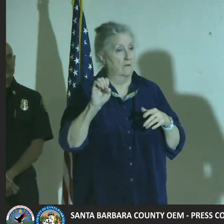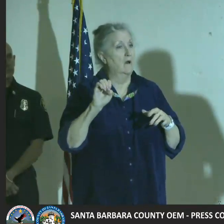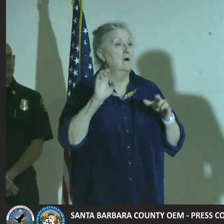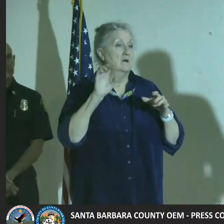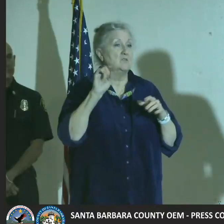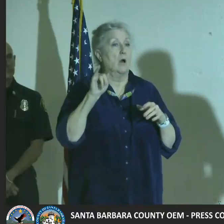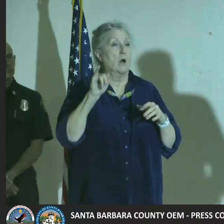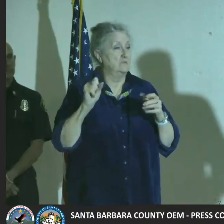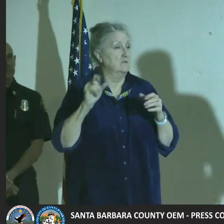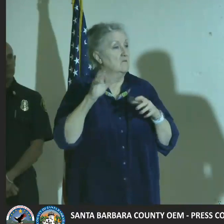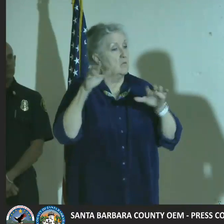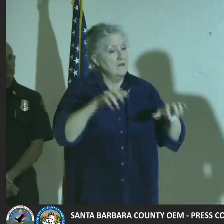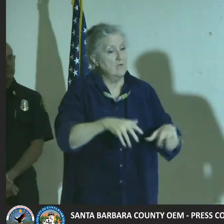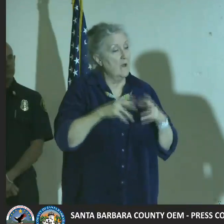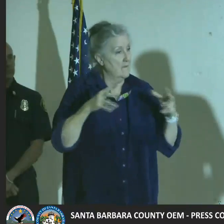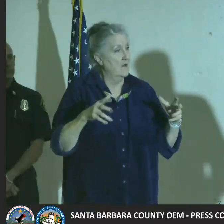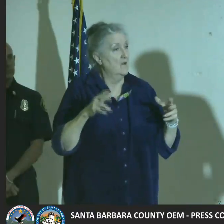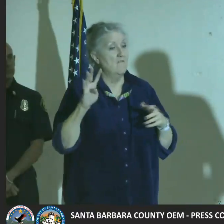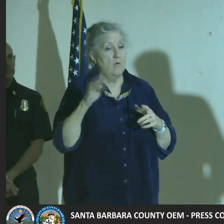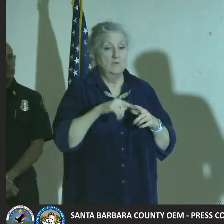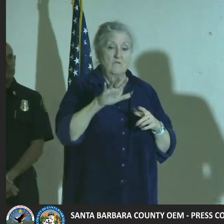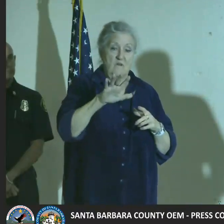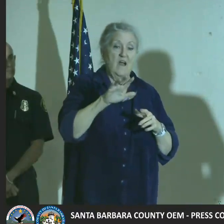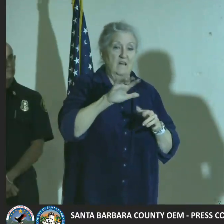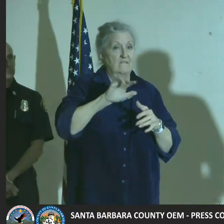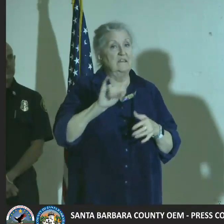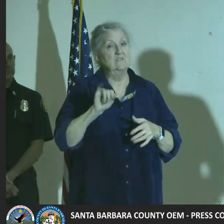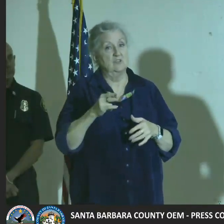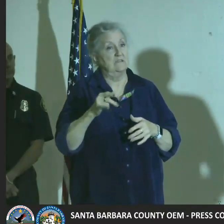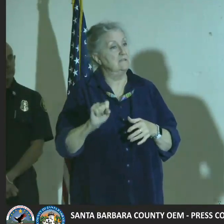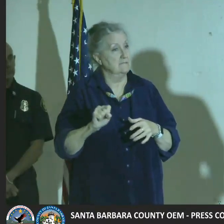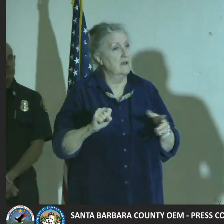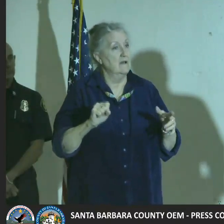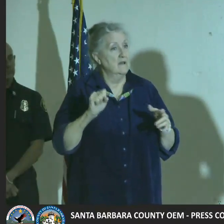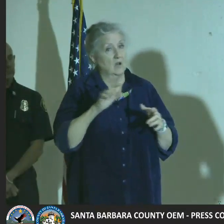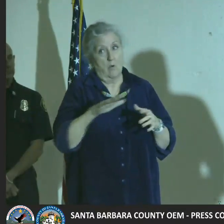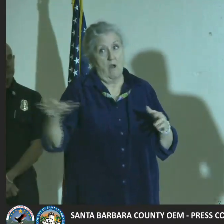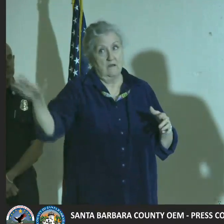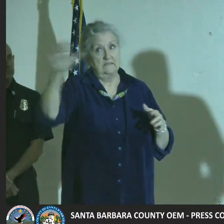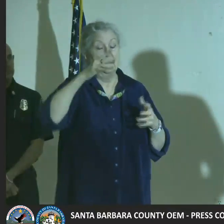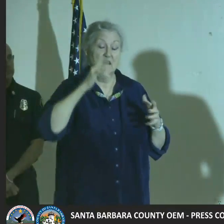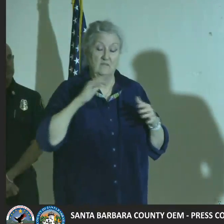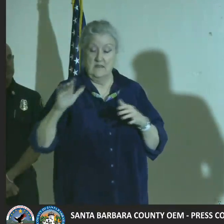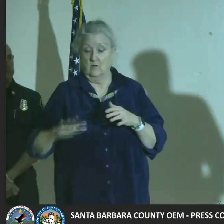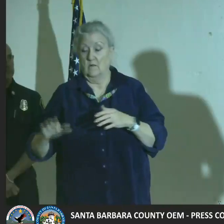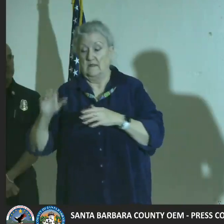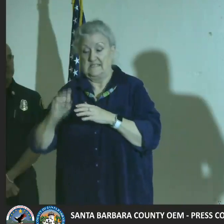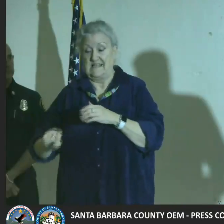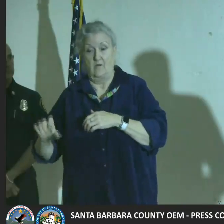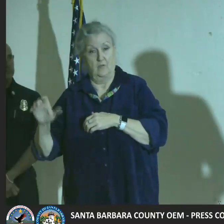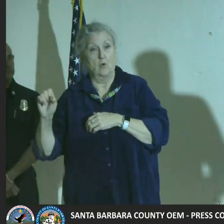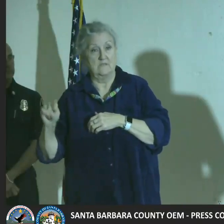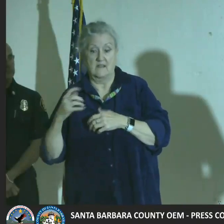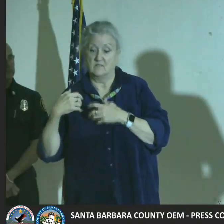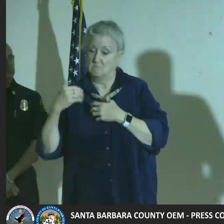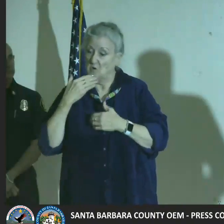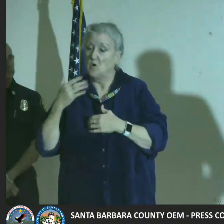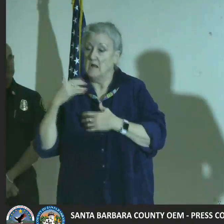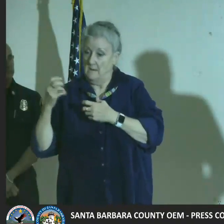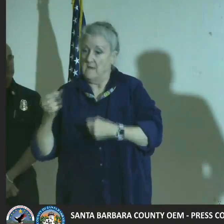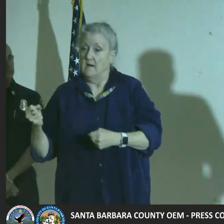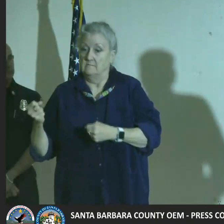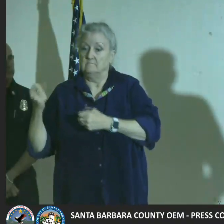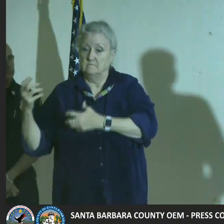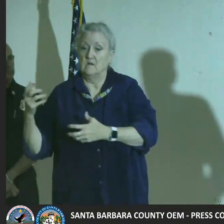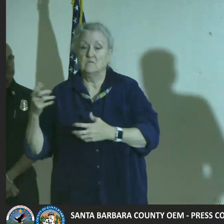amounts of that 4 to 5 inches across, and even down on the south coast. We had some pretty healthy amounts in which